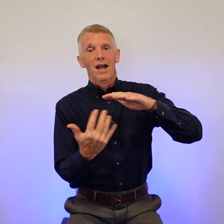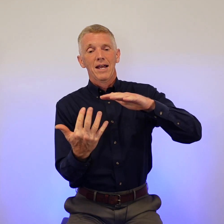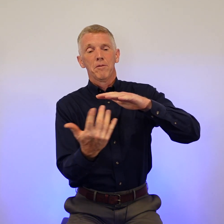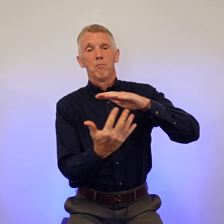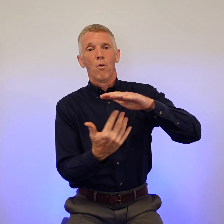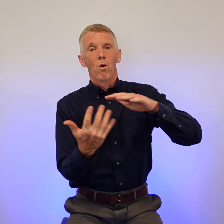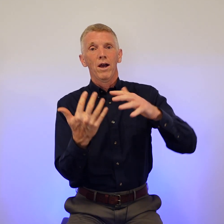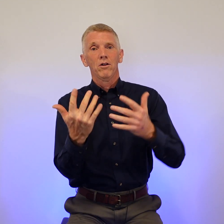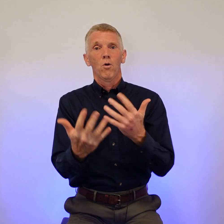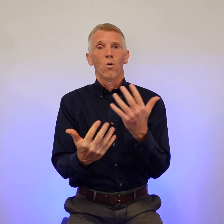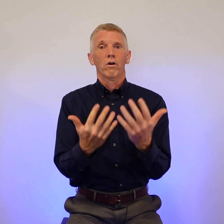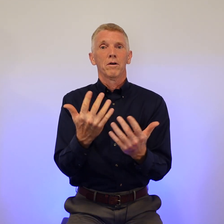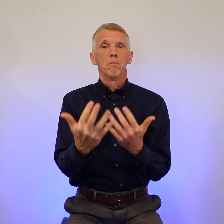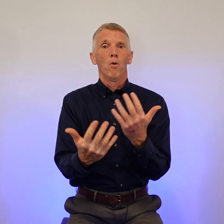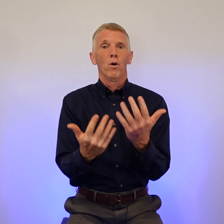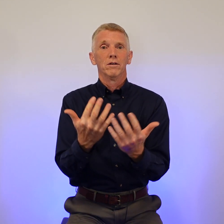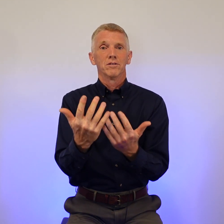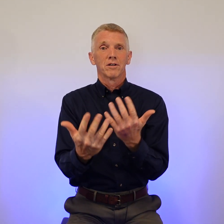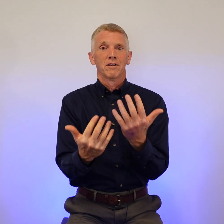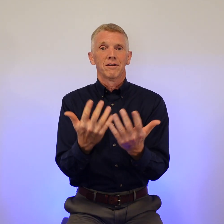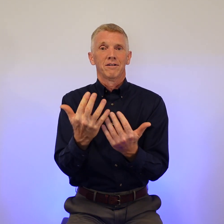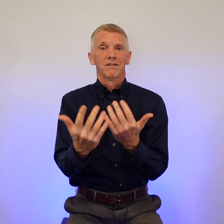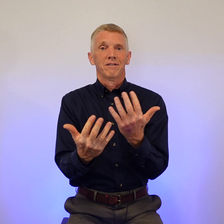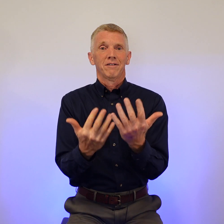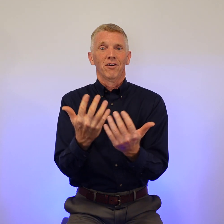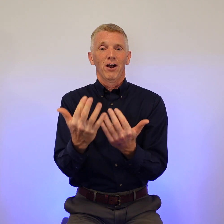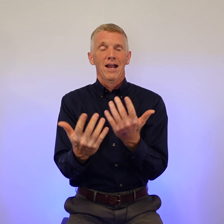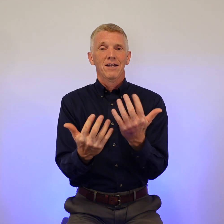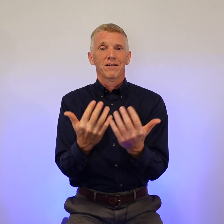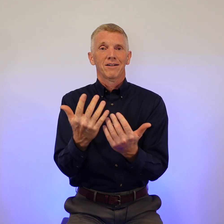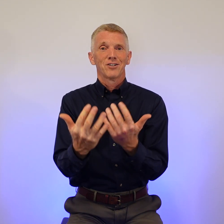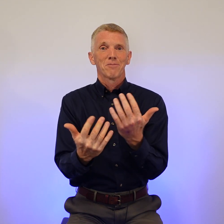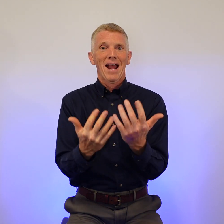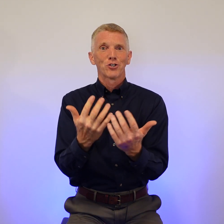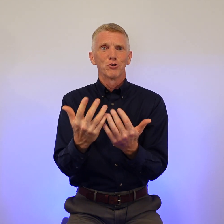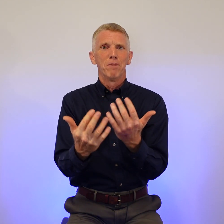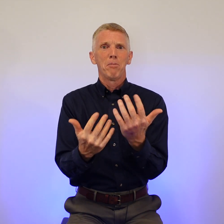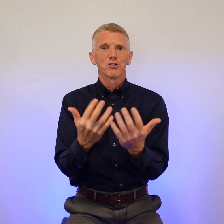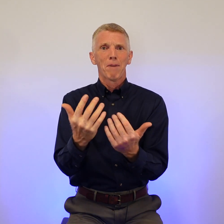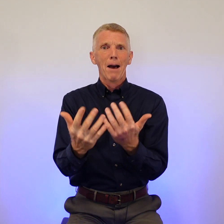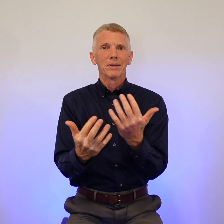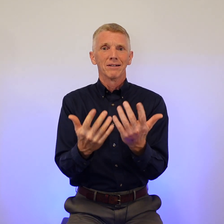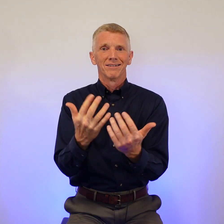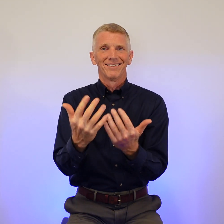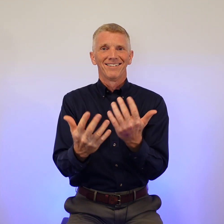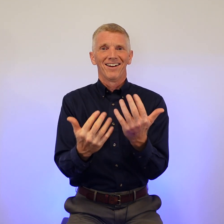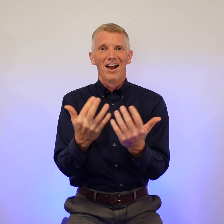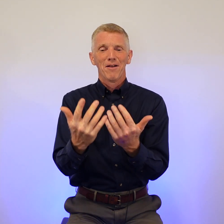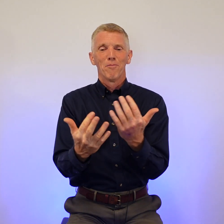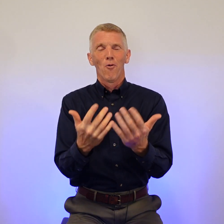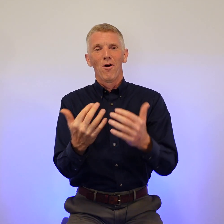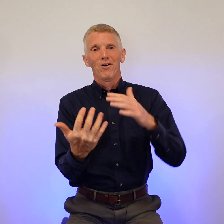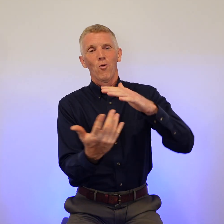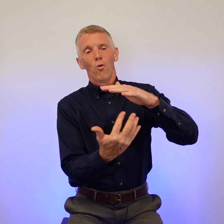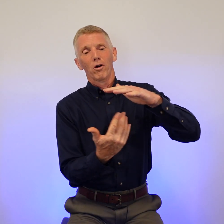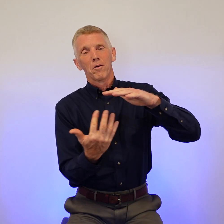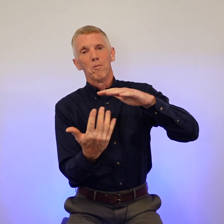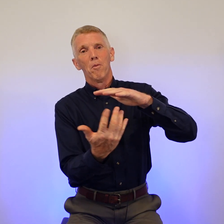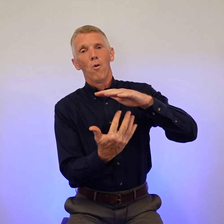right? Boil or boil, right? Just imagine those bubbles popping, right? Boil or